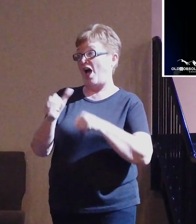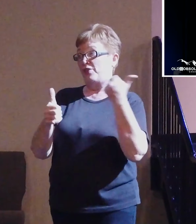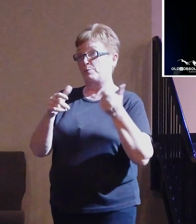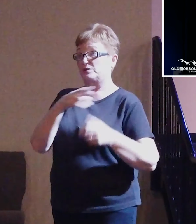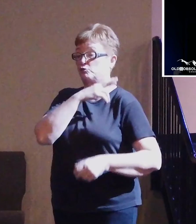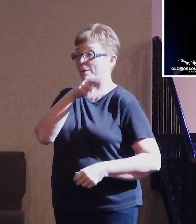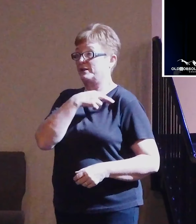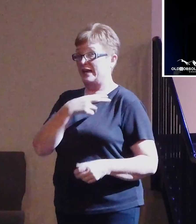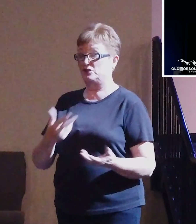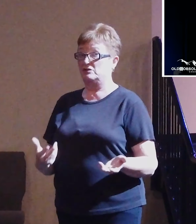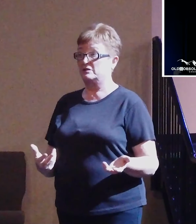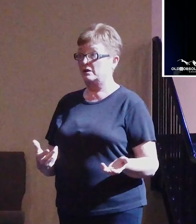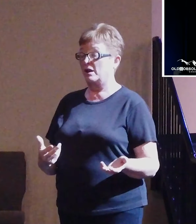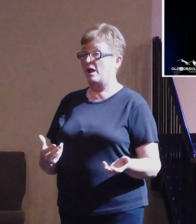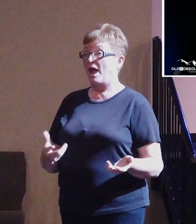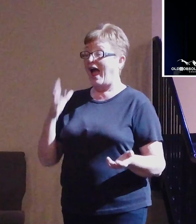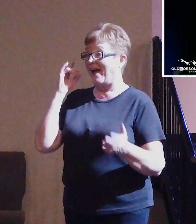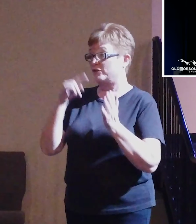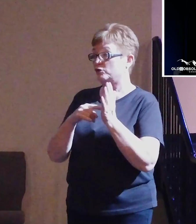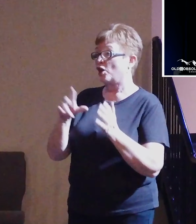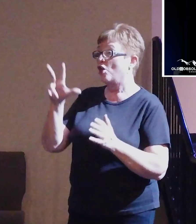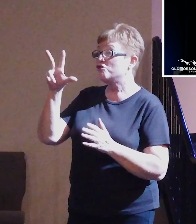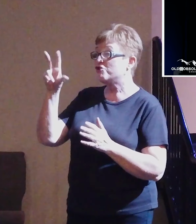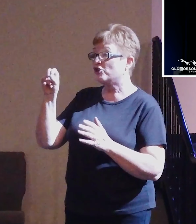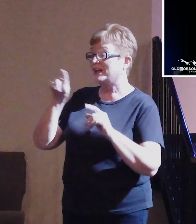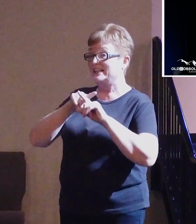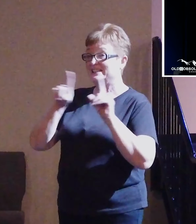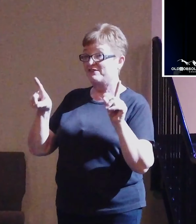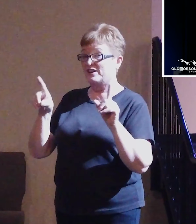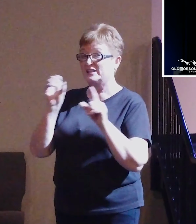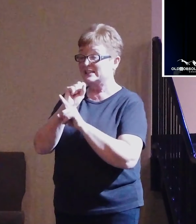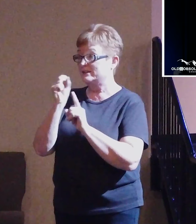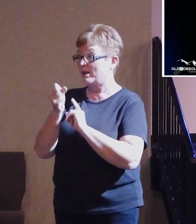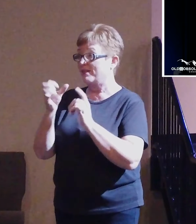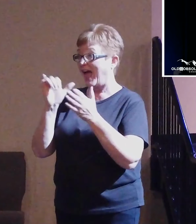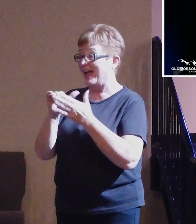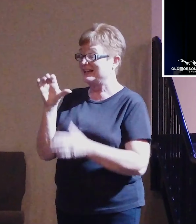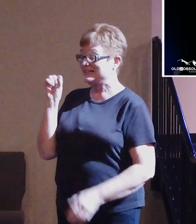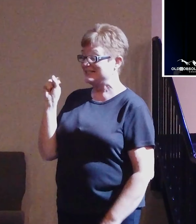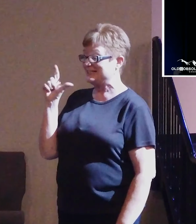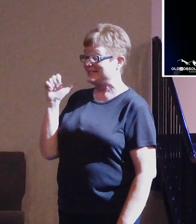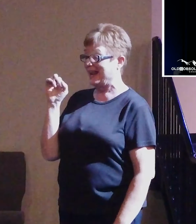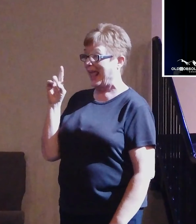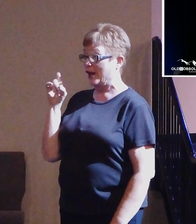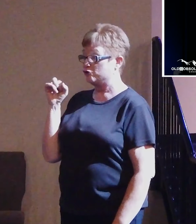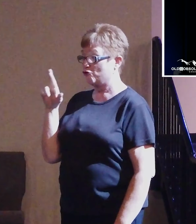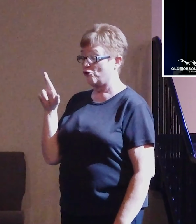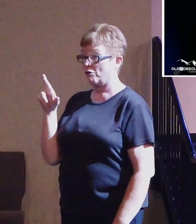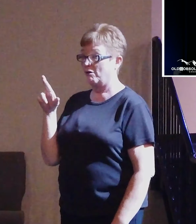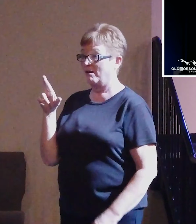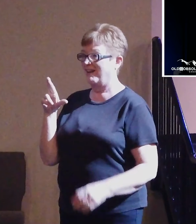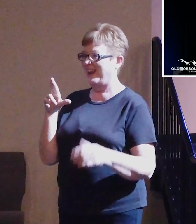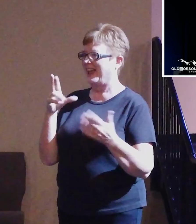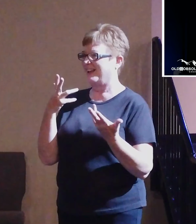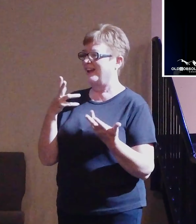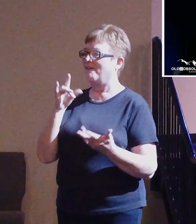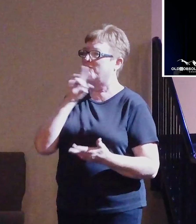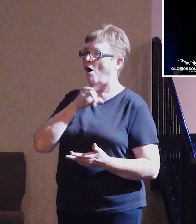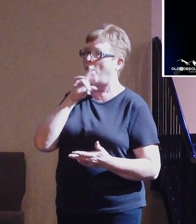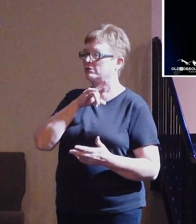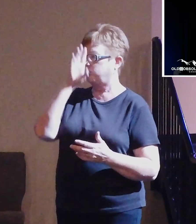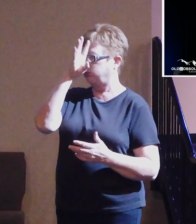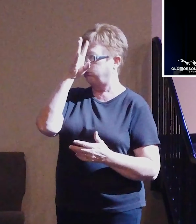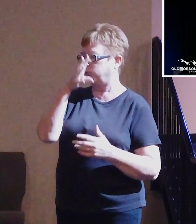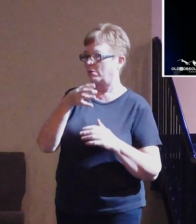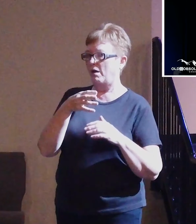counted over 30 situations in the Word of God where slander is forbidden or negatively